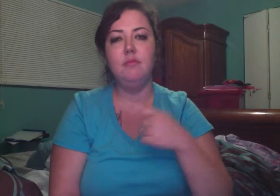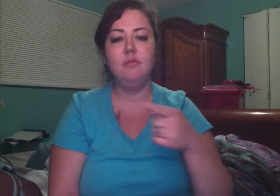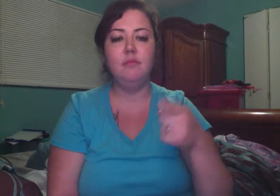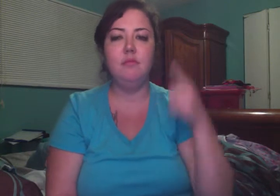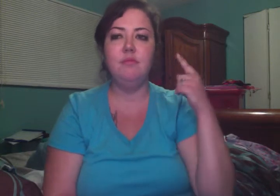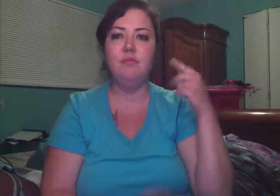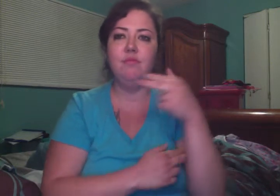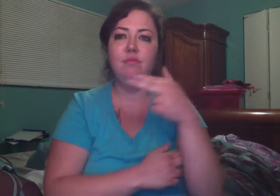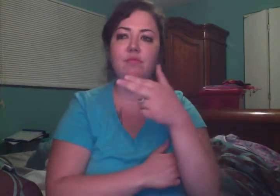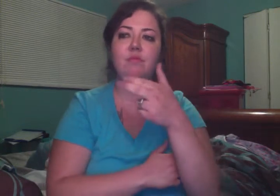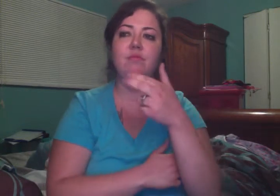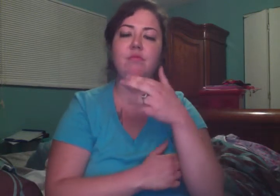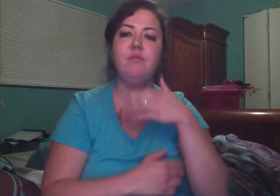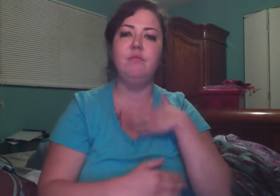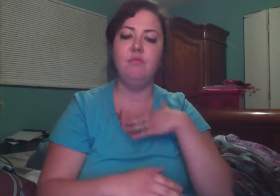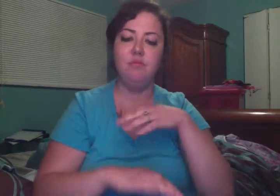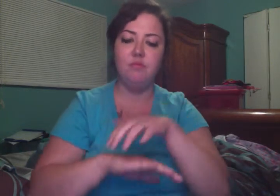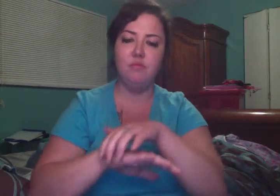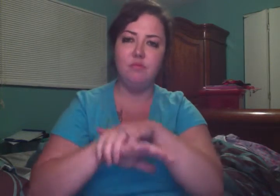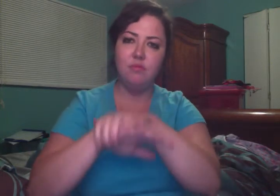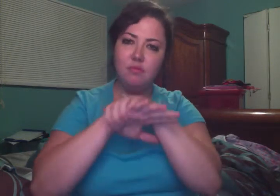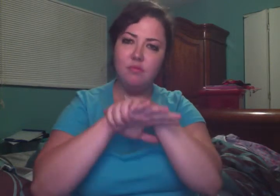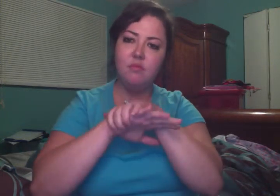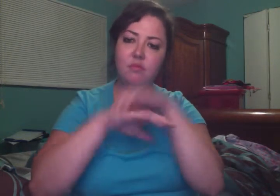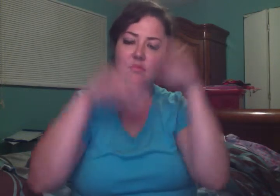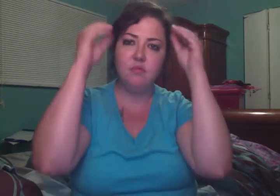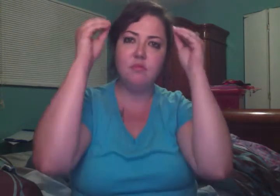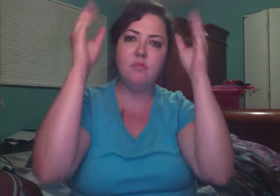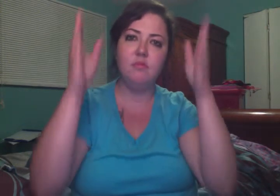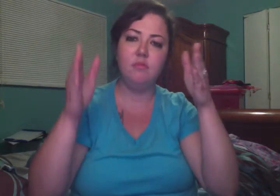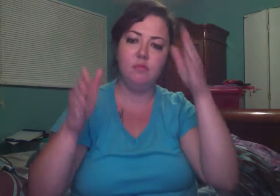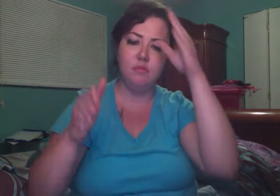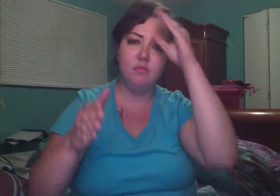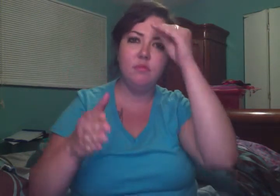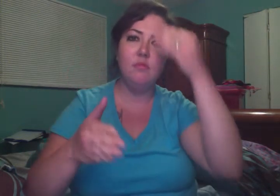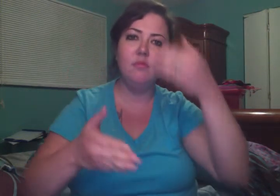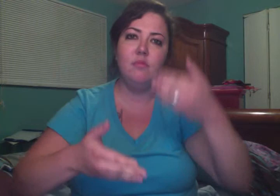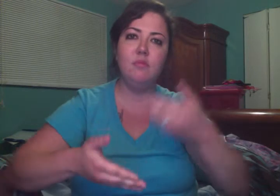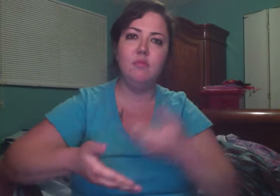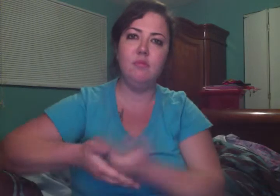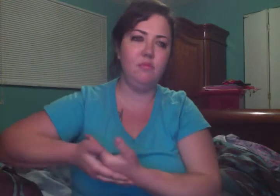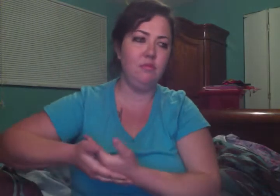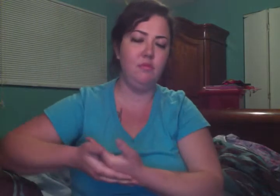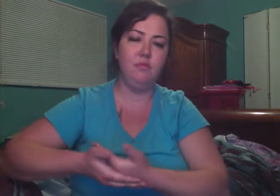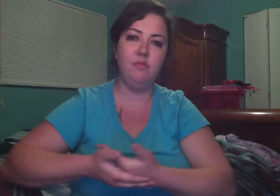Mrs. Jones taught me English, but I think I just shot her son.